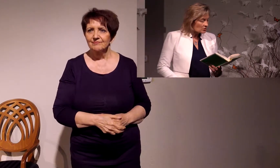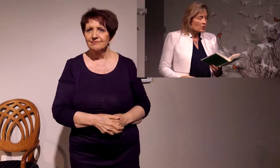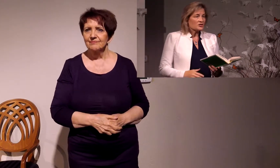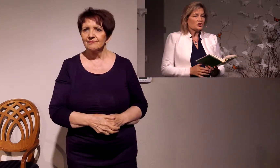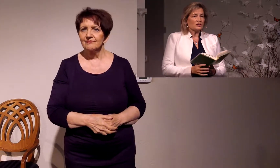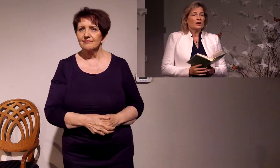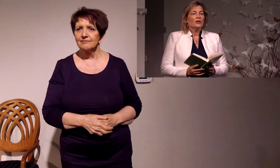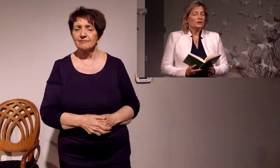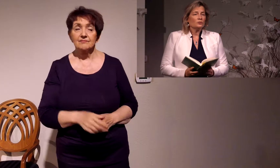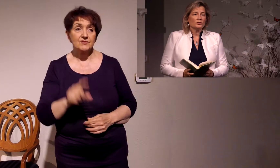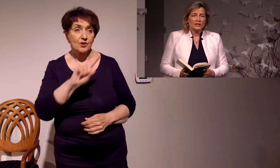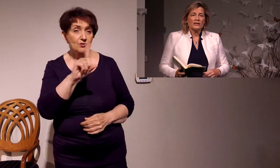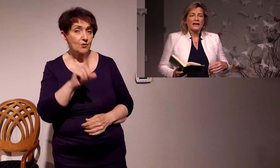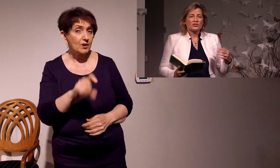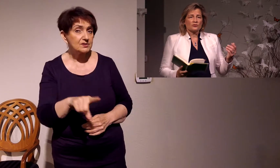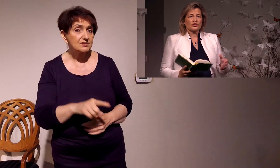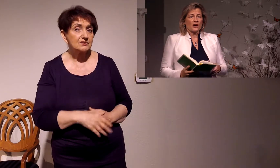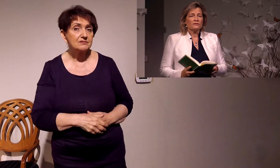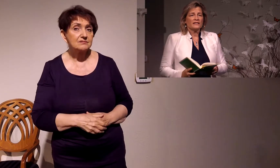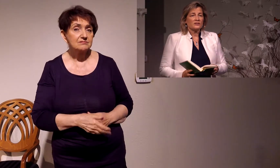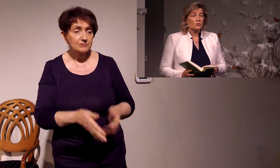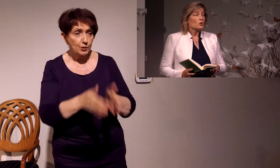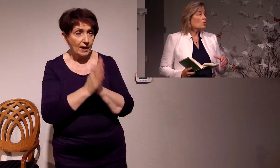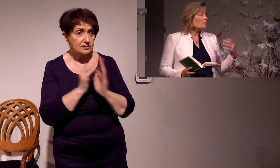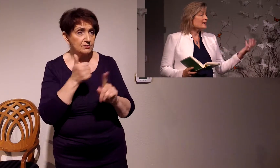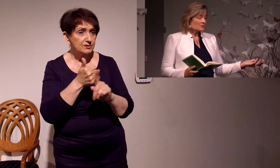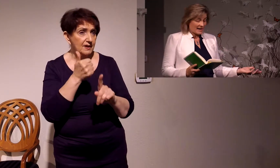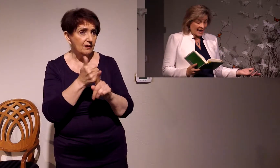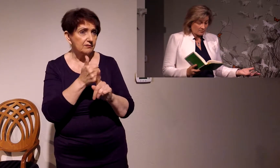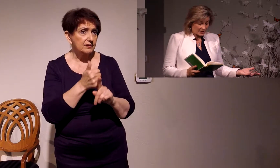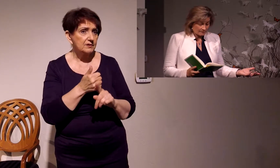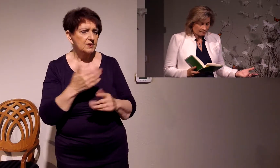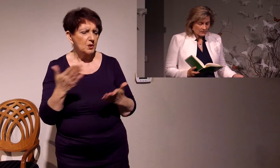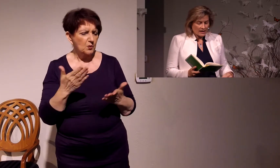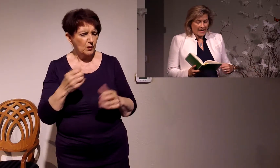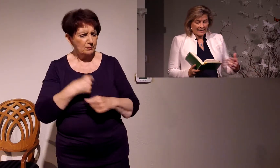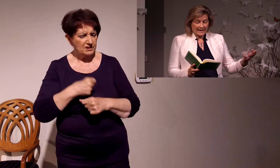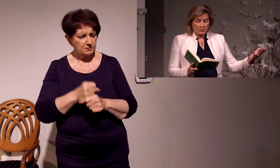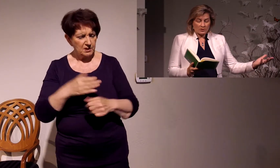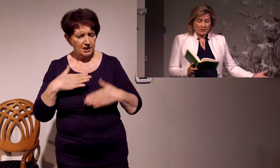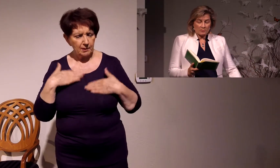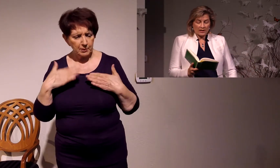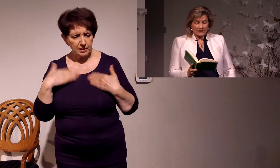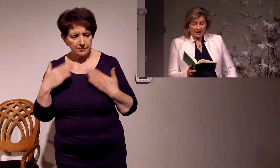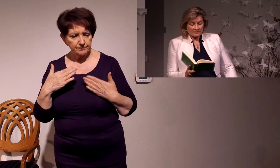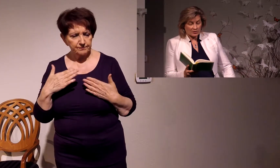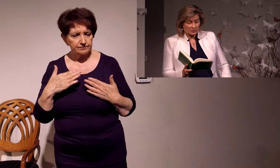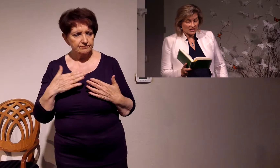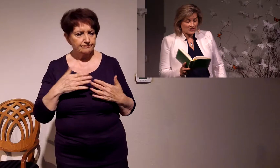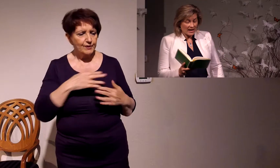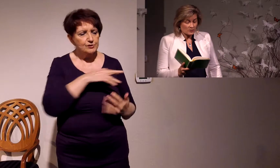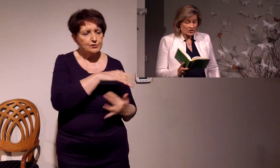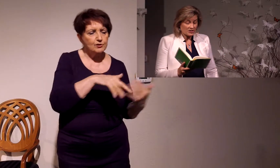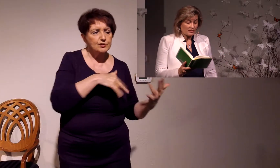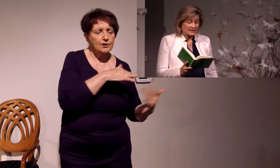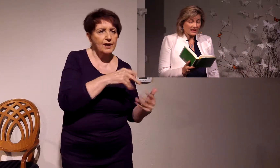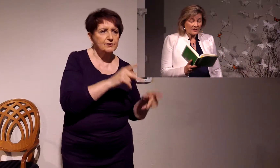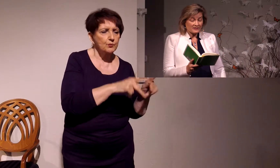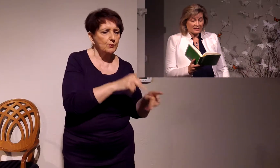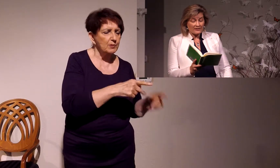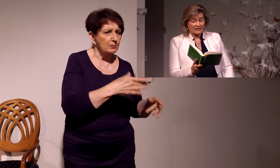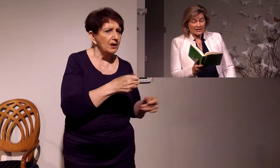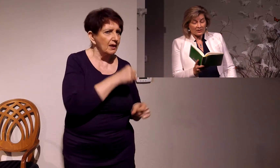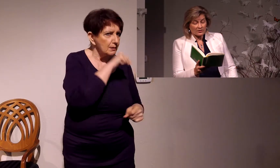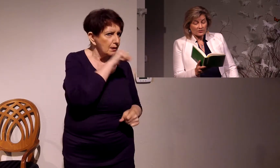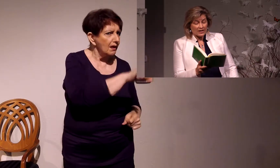Okay, so the question you would then ask yourself is, well, what makes me happy? Hanging out with people I love, grilled cheese sandwiches, being